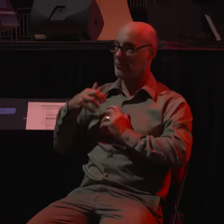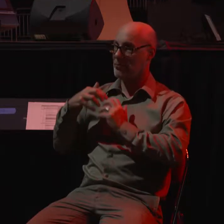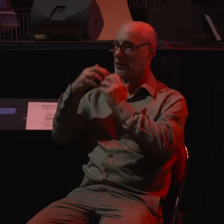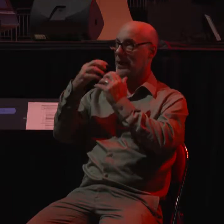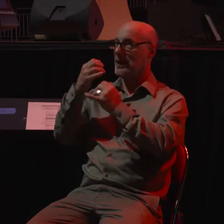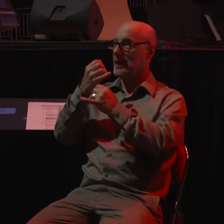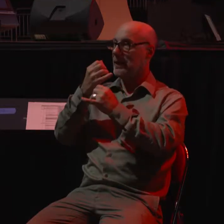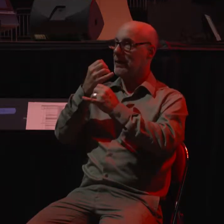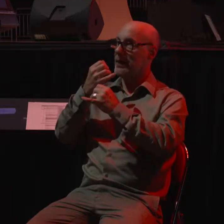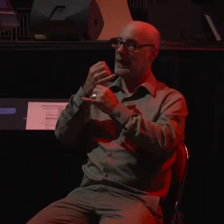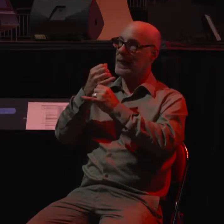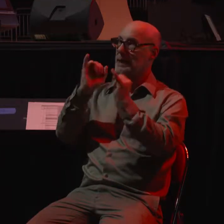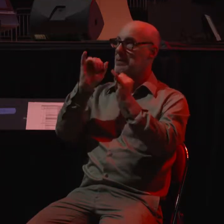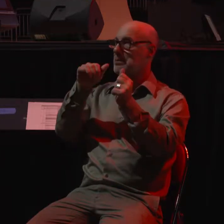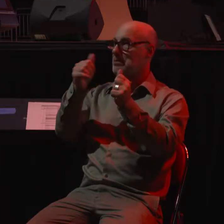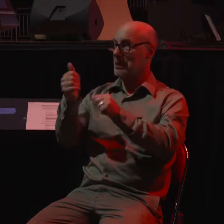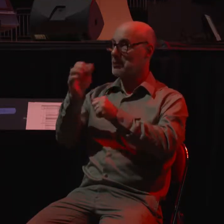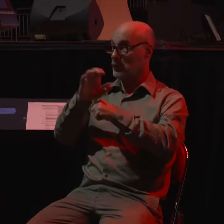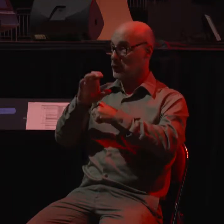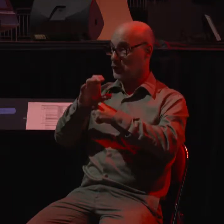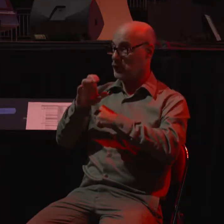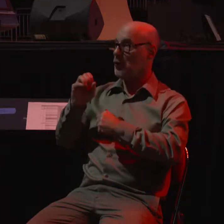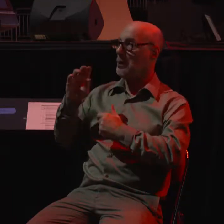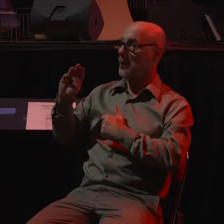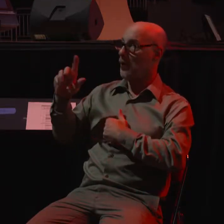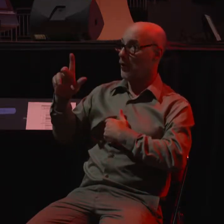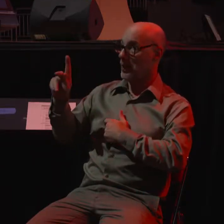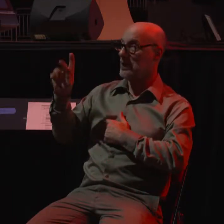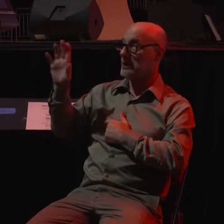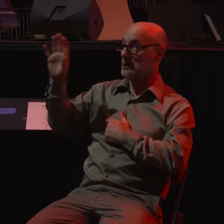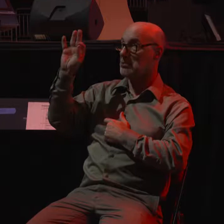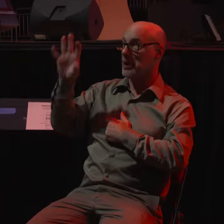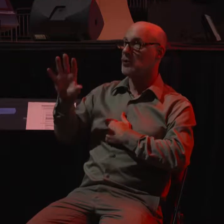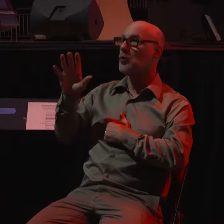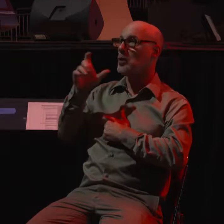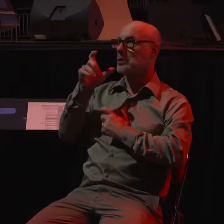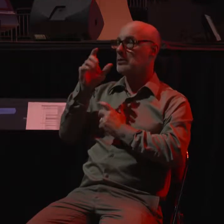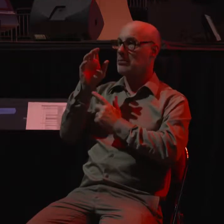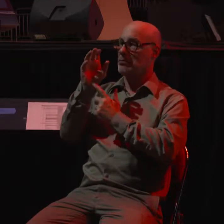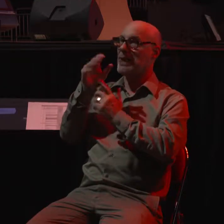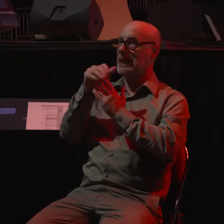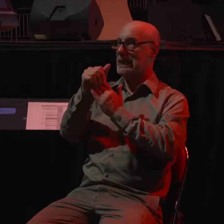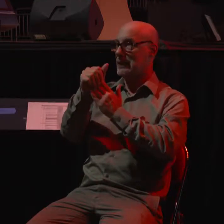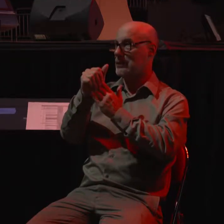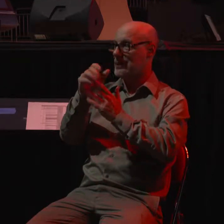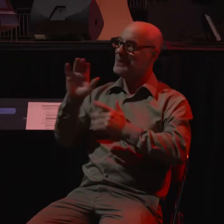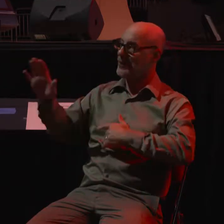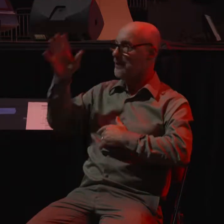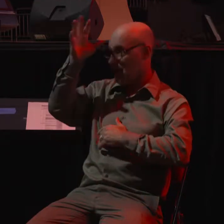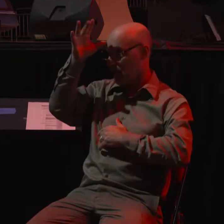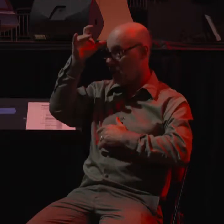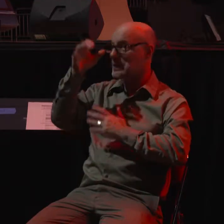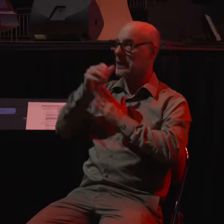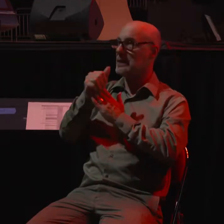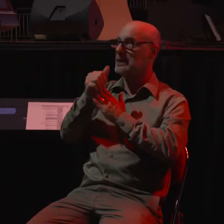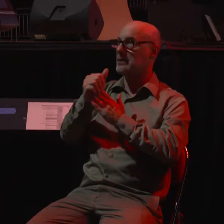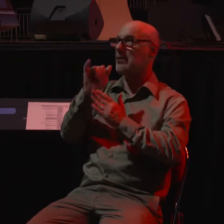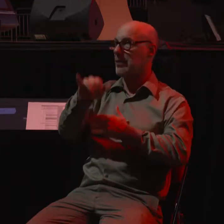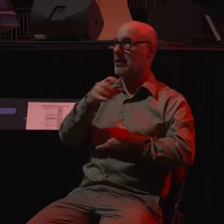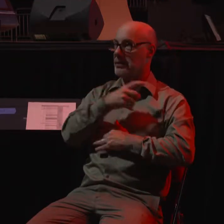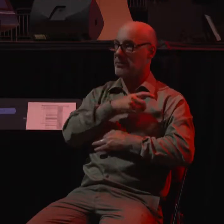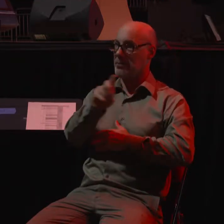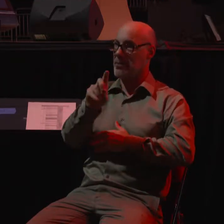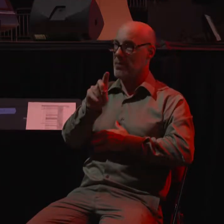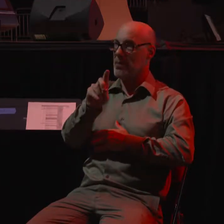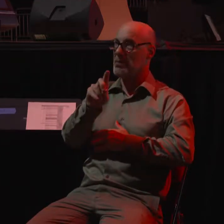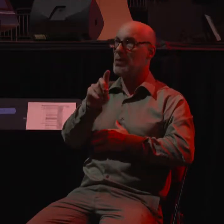churches eventually coalescing there. His father was a leading pastor in that denomination, so biographically he is